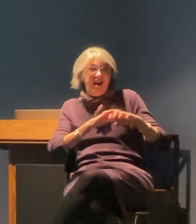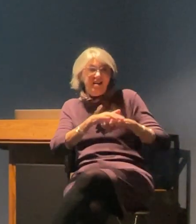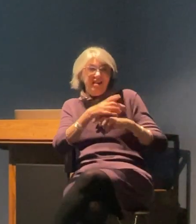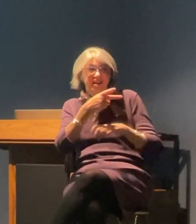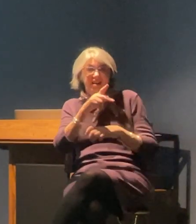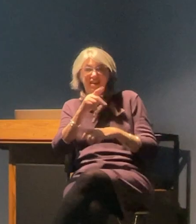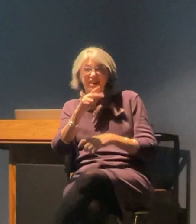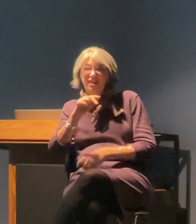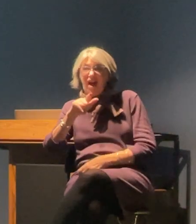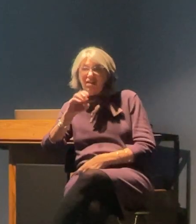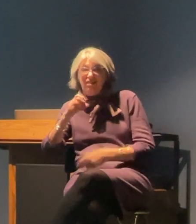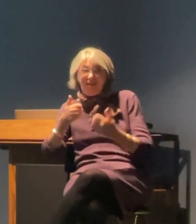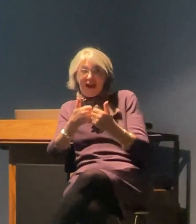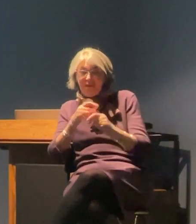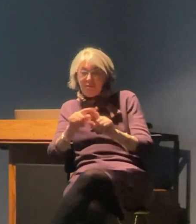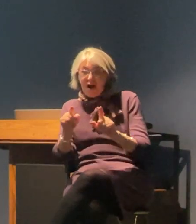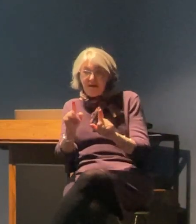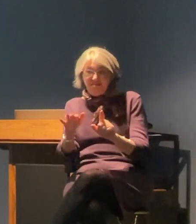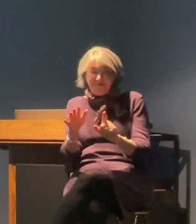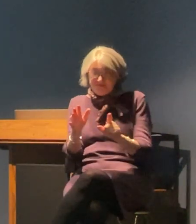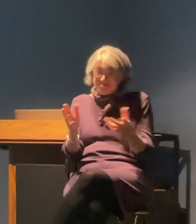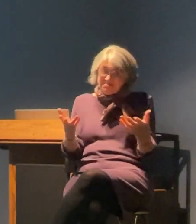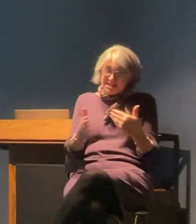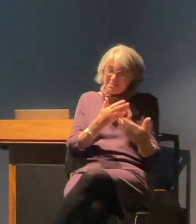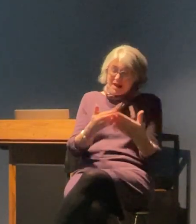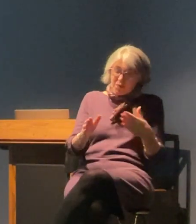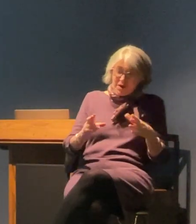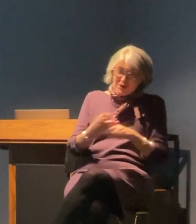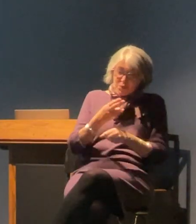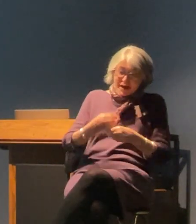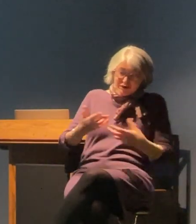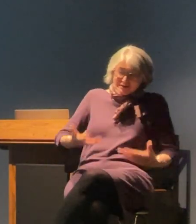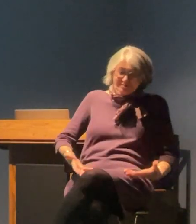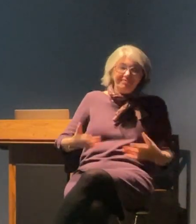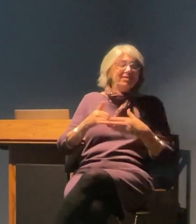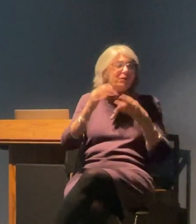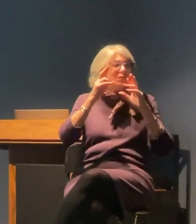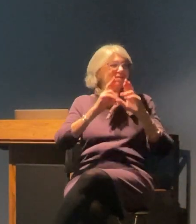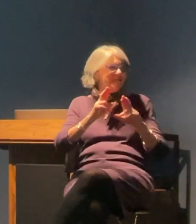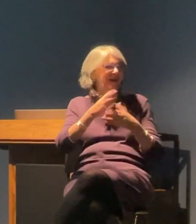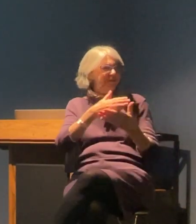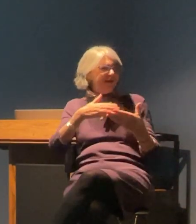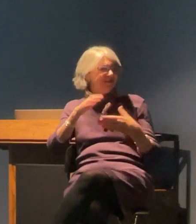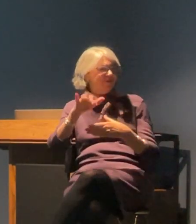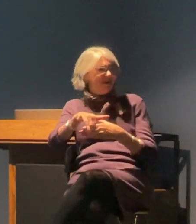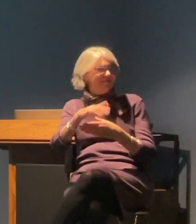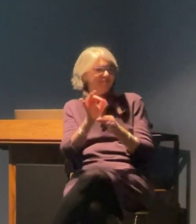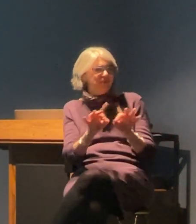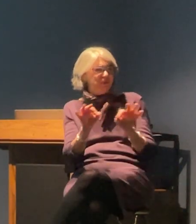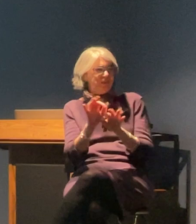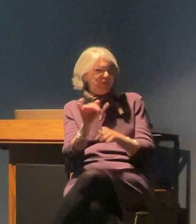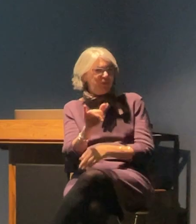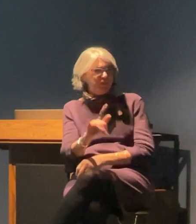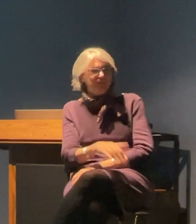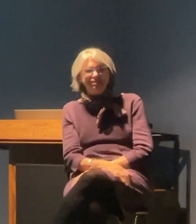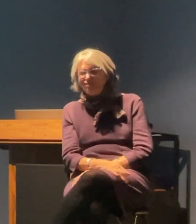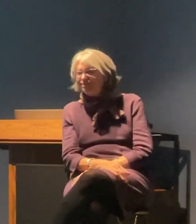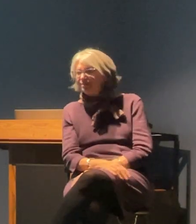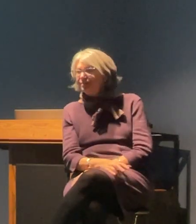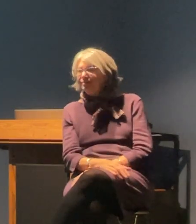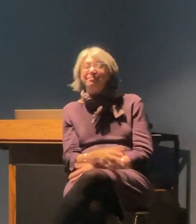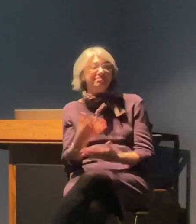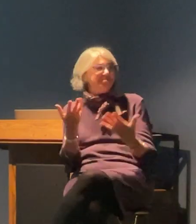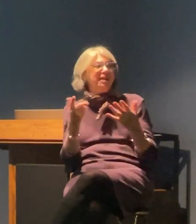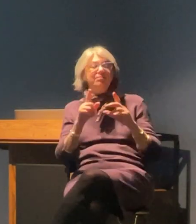right? So those things matter. So it's I think the respect factor is based on